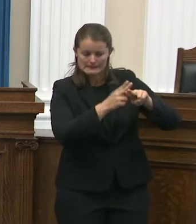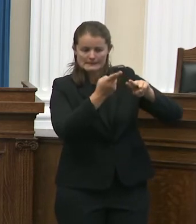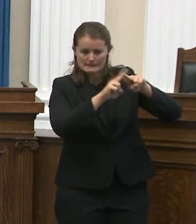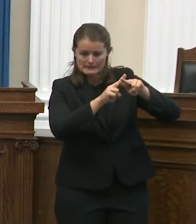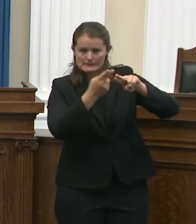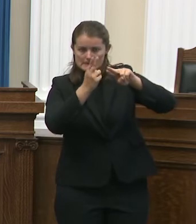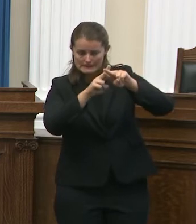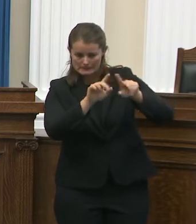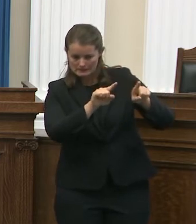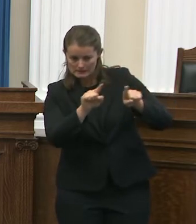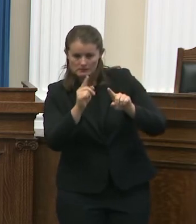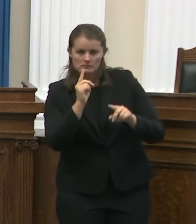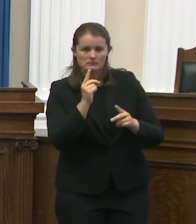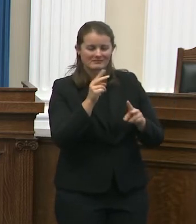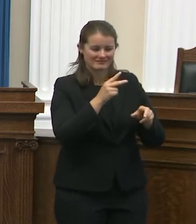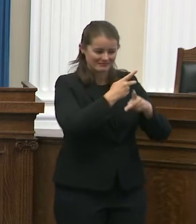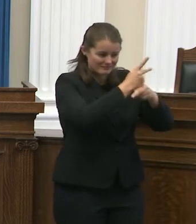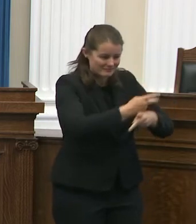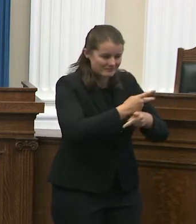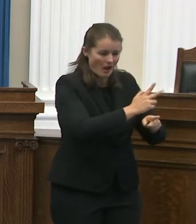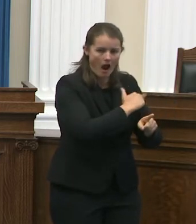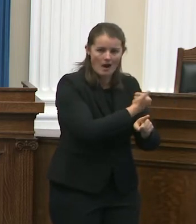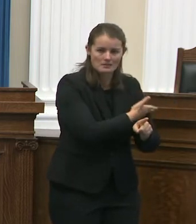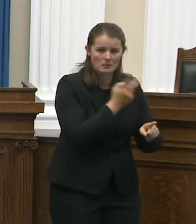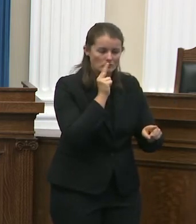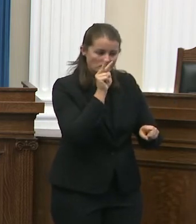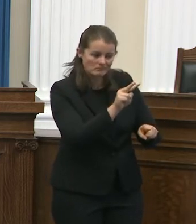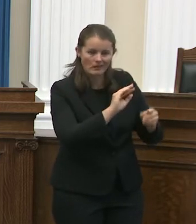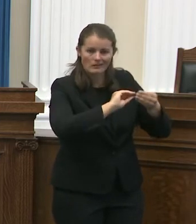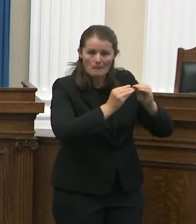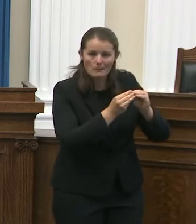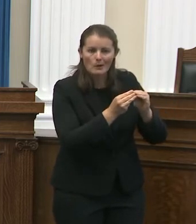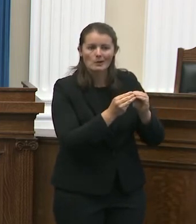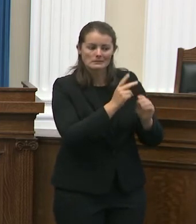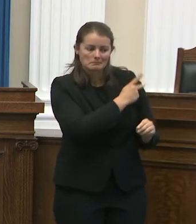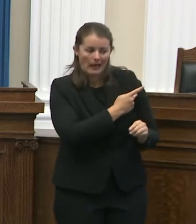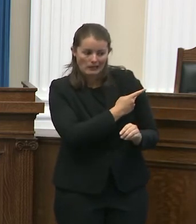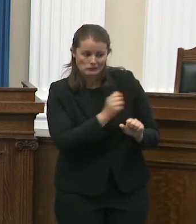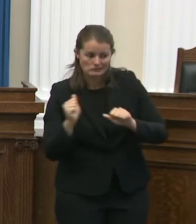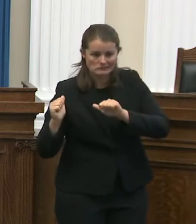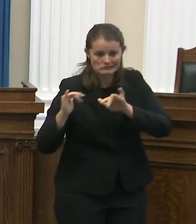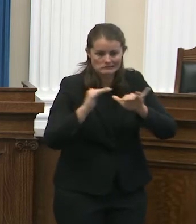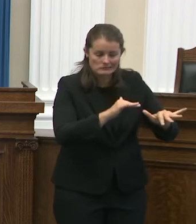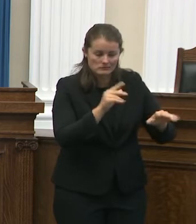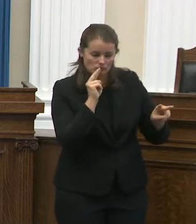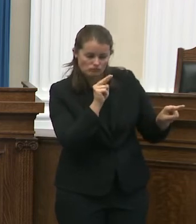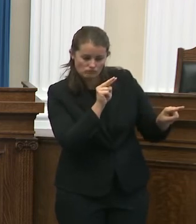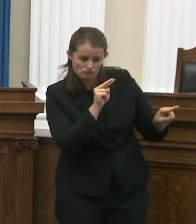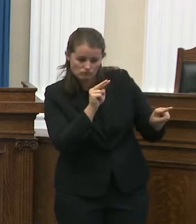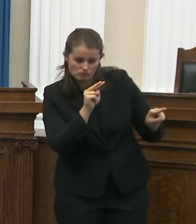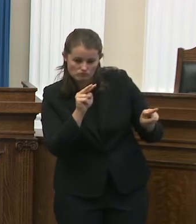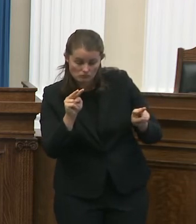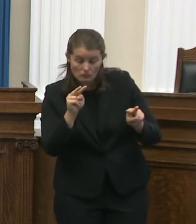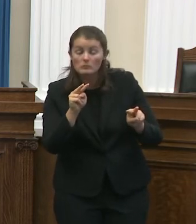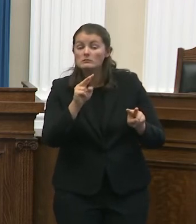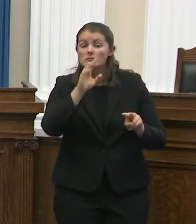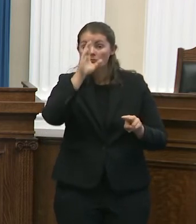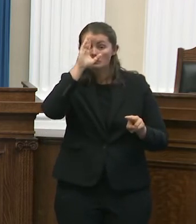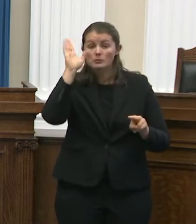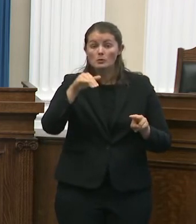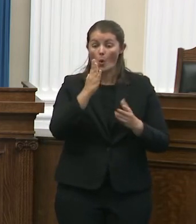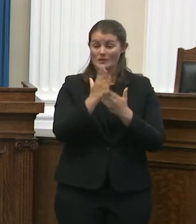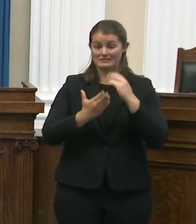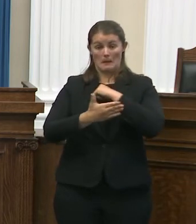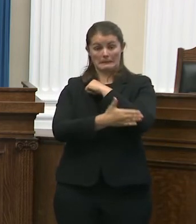COVID-19 hospitalizations as well. As many of you know, the trends are more than concerning in certain counties in our